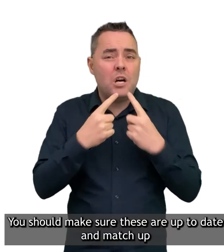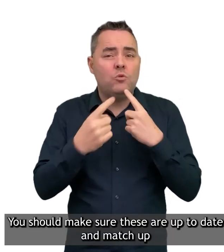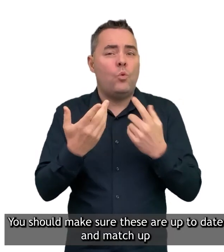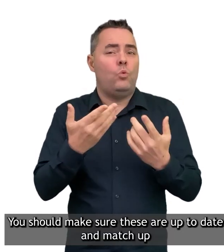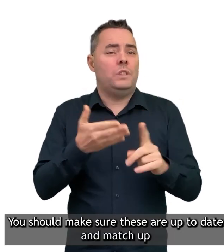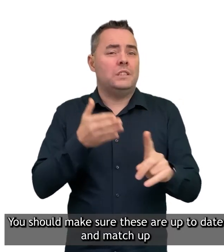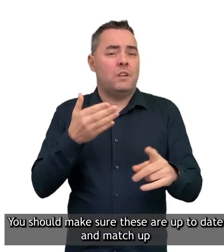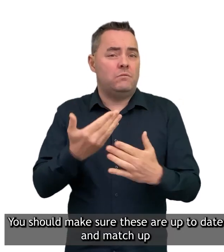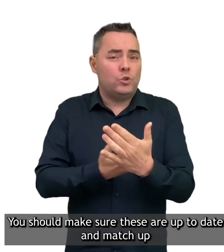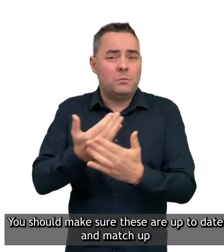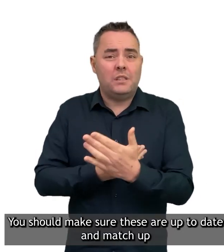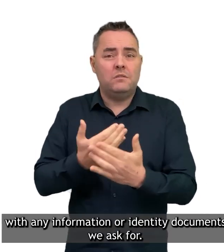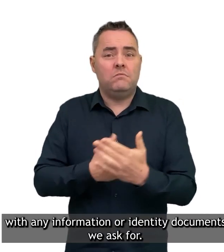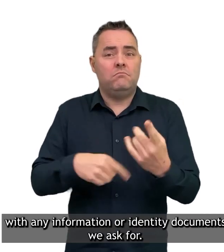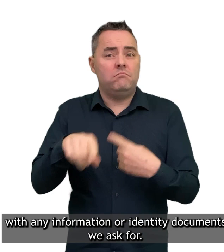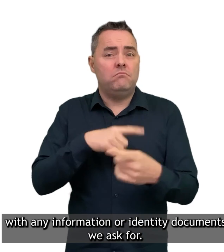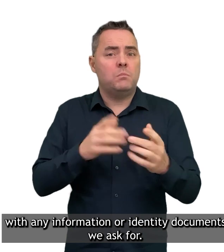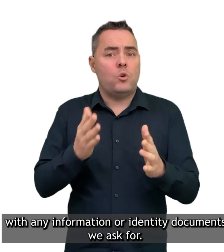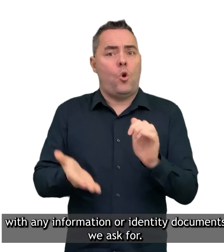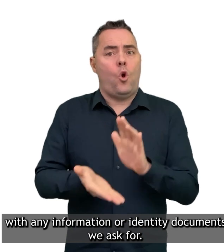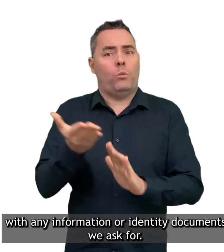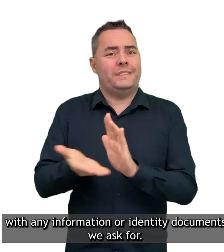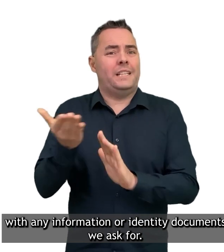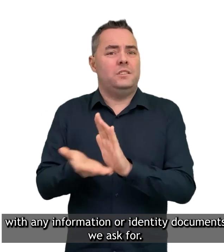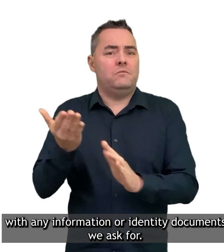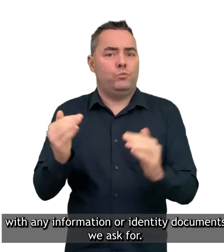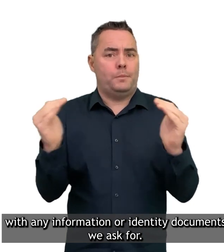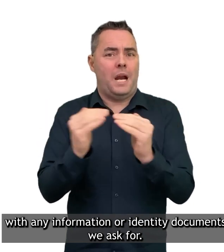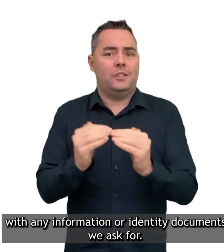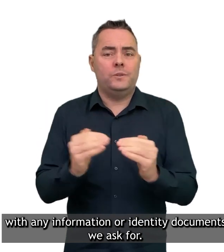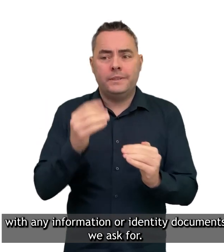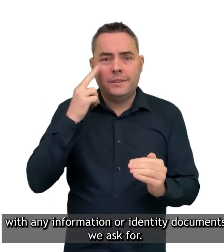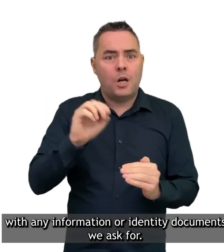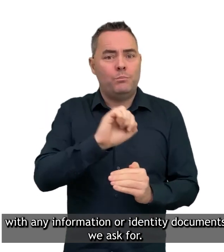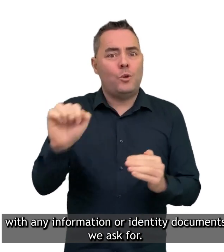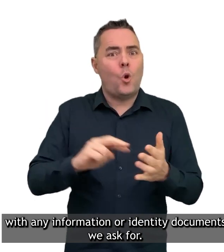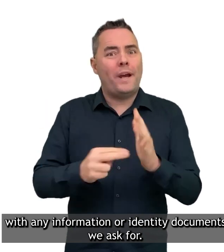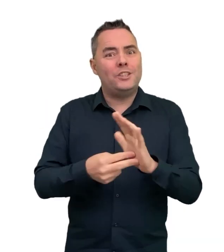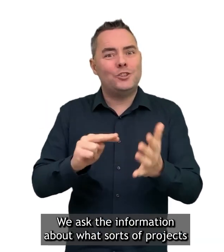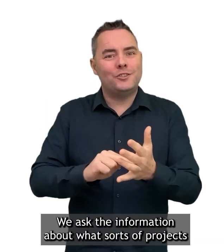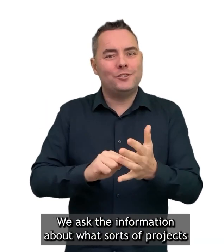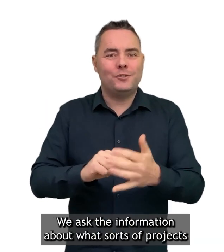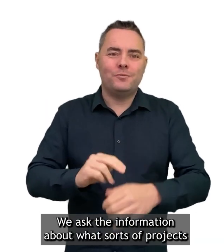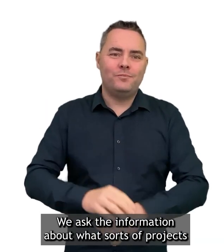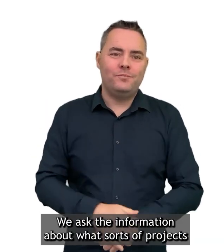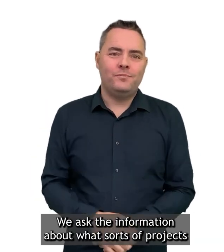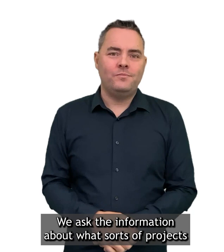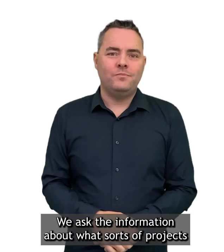these are up to date and match up with any information or identity documents we ask for. We ask for your information